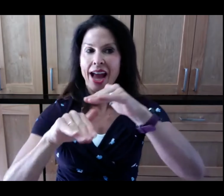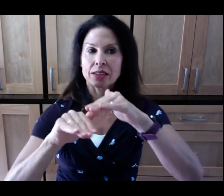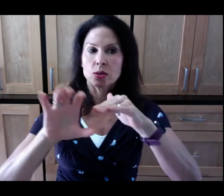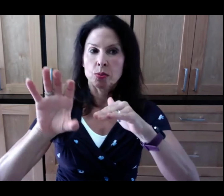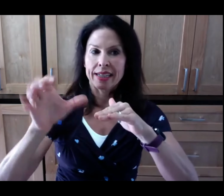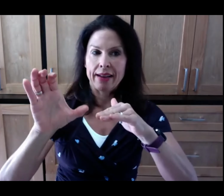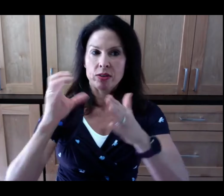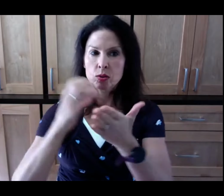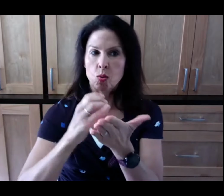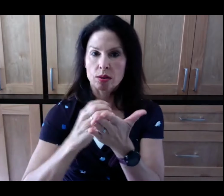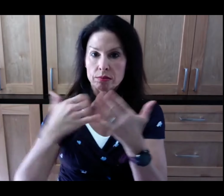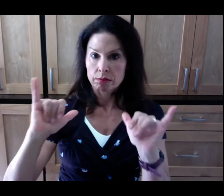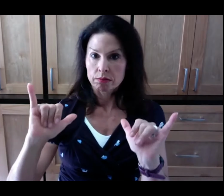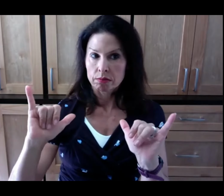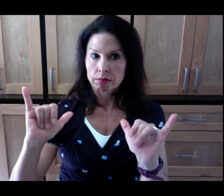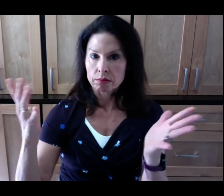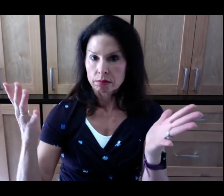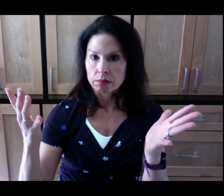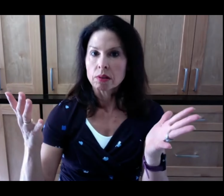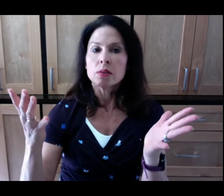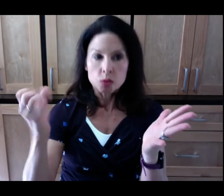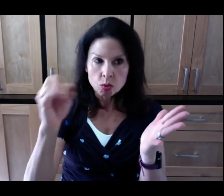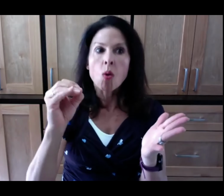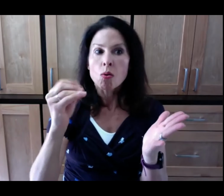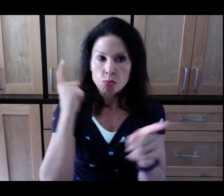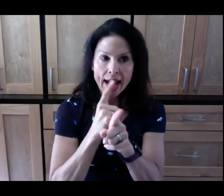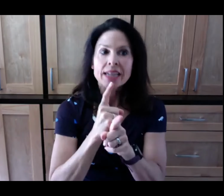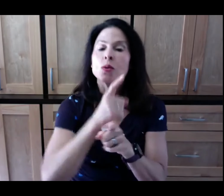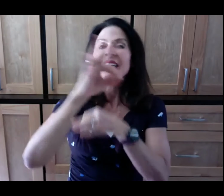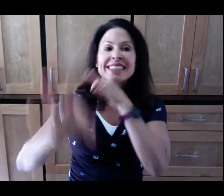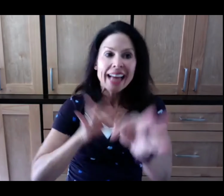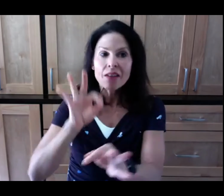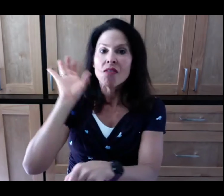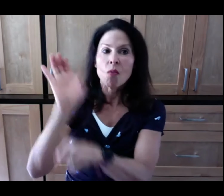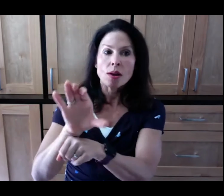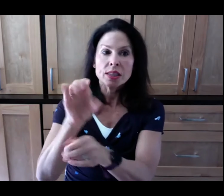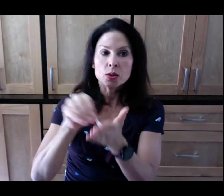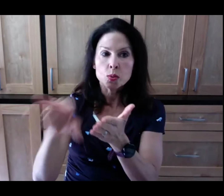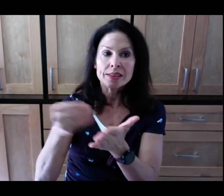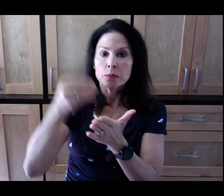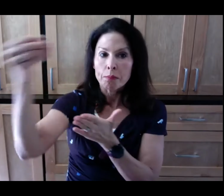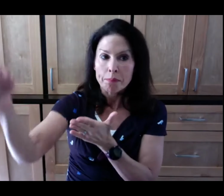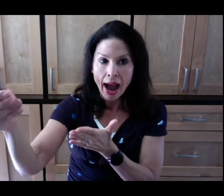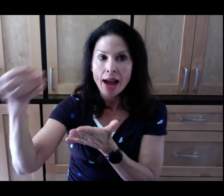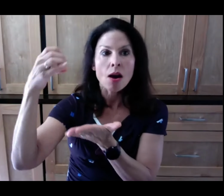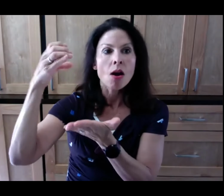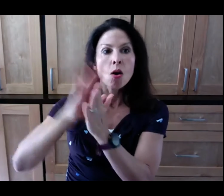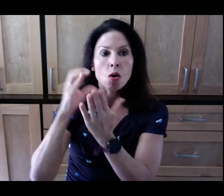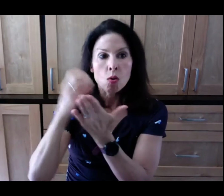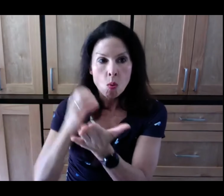now and they still have access to Canvas courses. Yep. Mm-hmm. Yeah, so instead